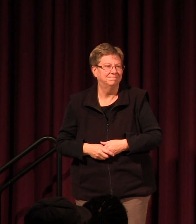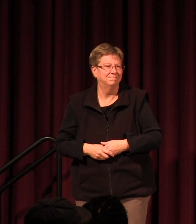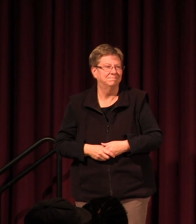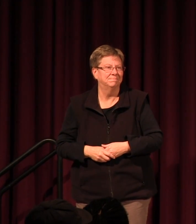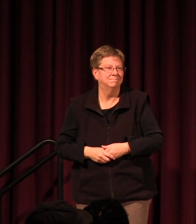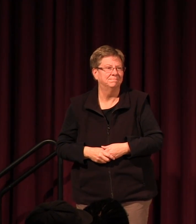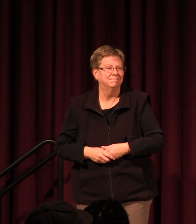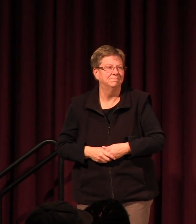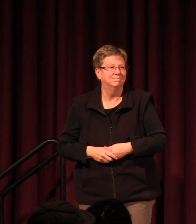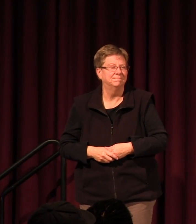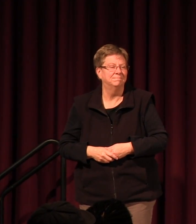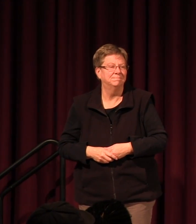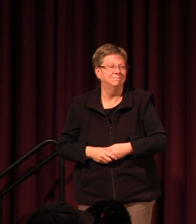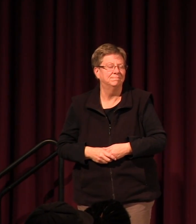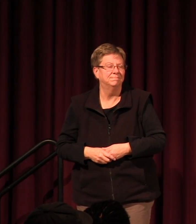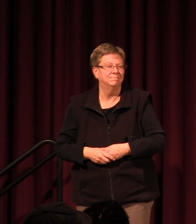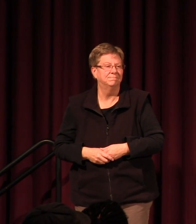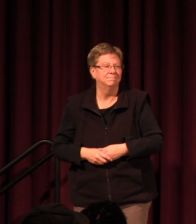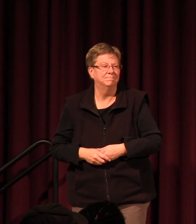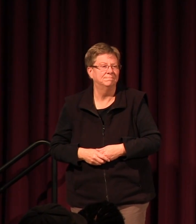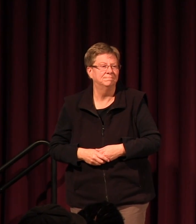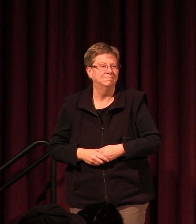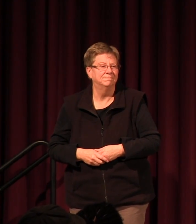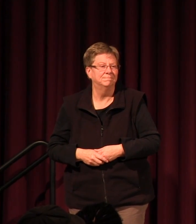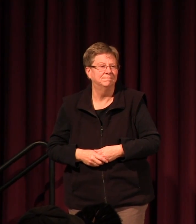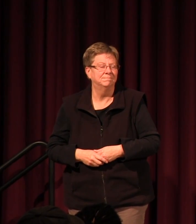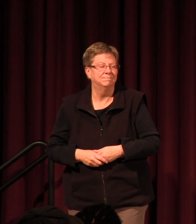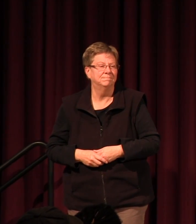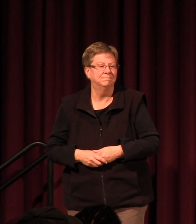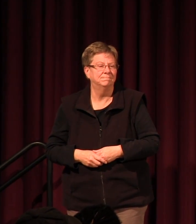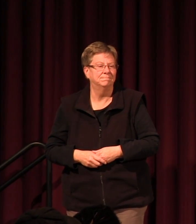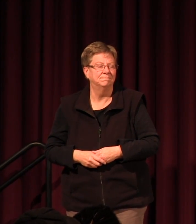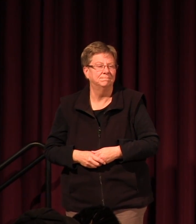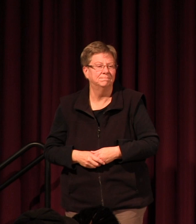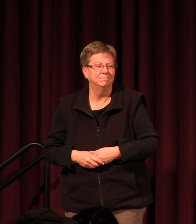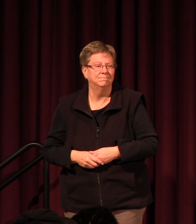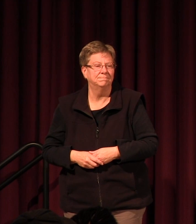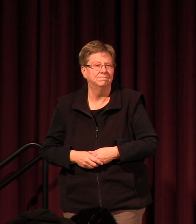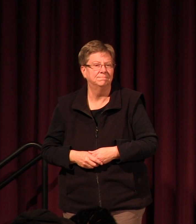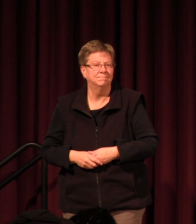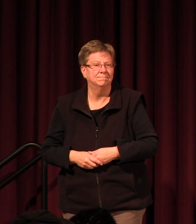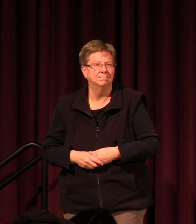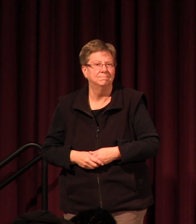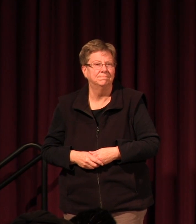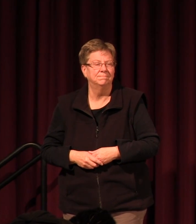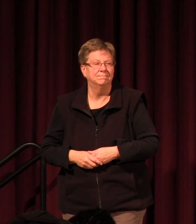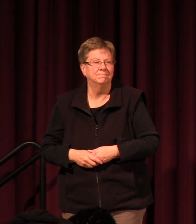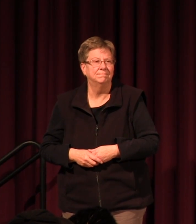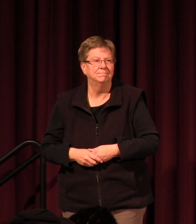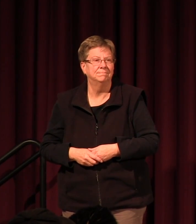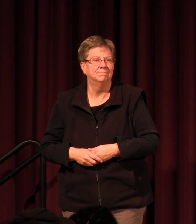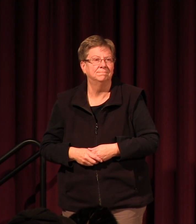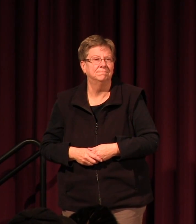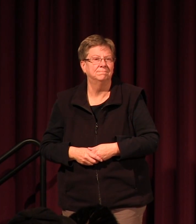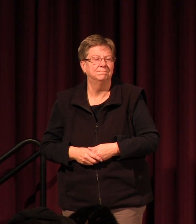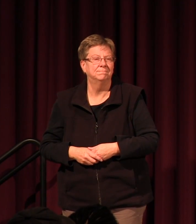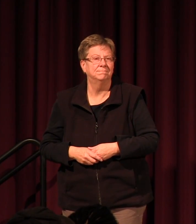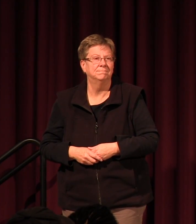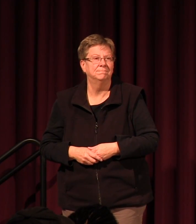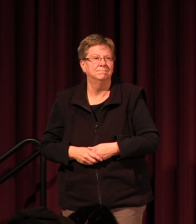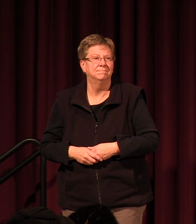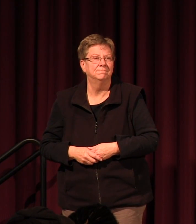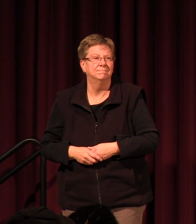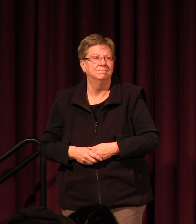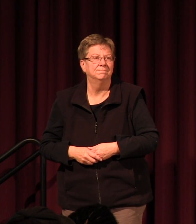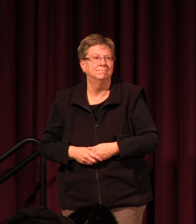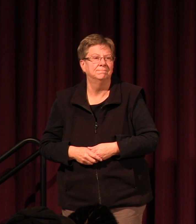shini wakani wahuros. Minase umpako jos ehenoja. Mi nuetanos mameni